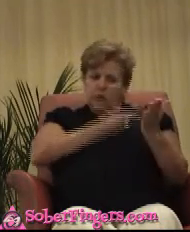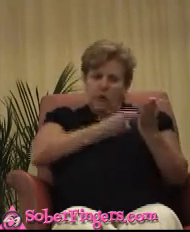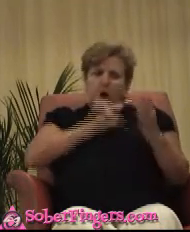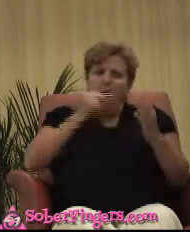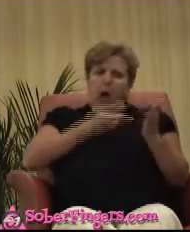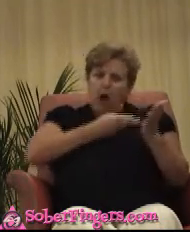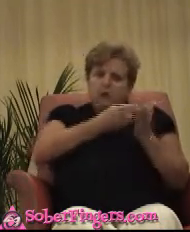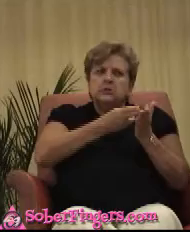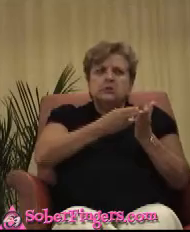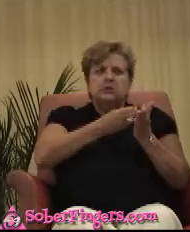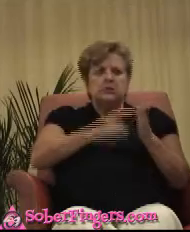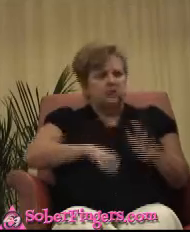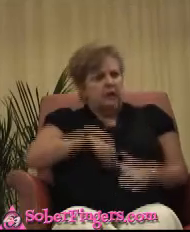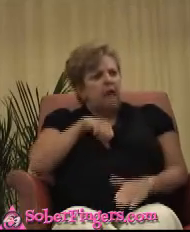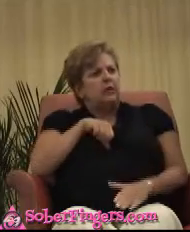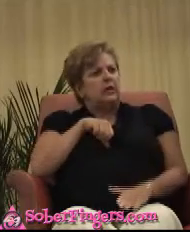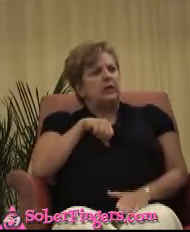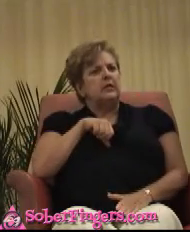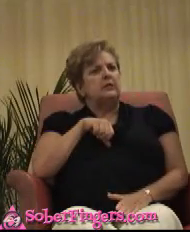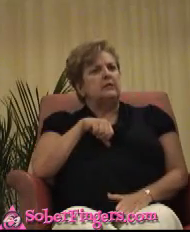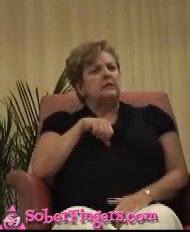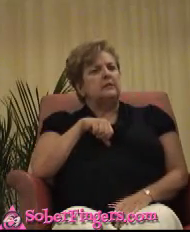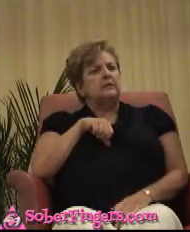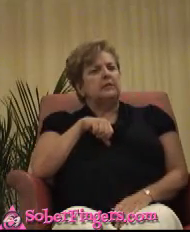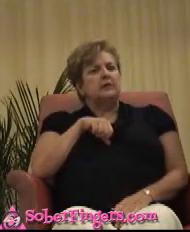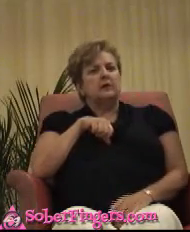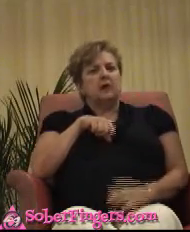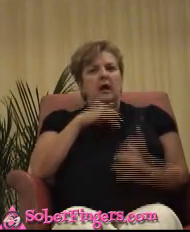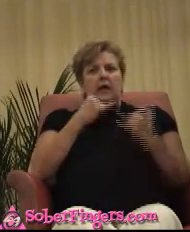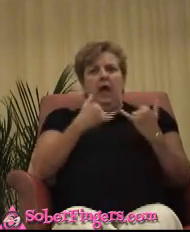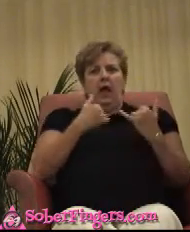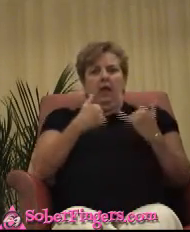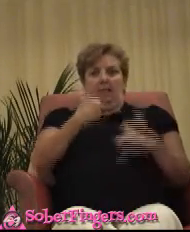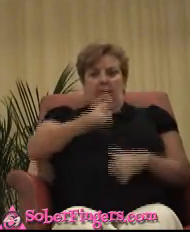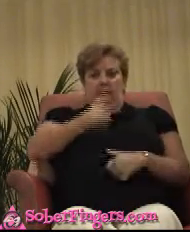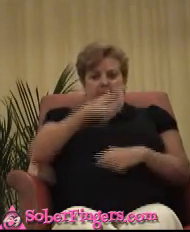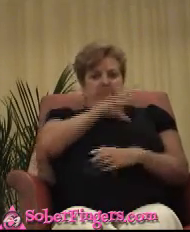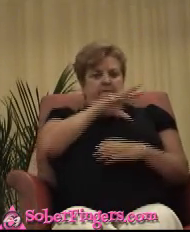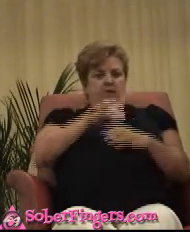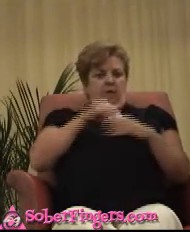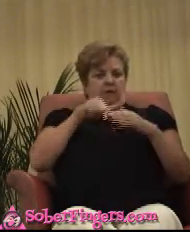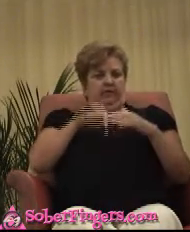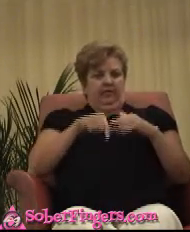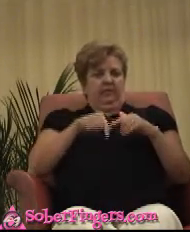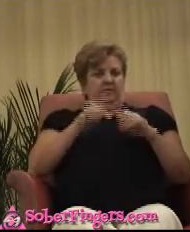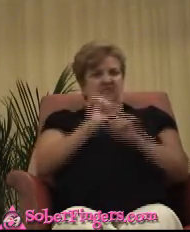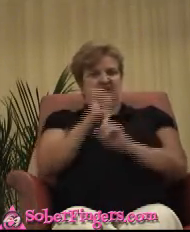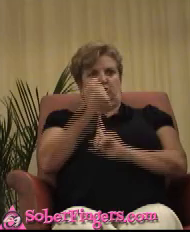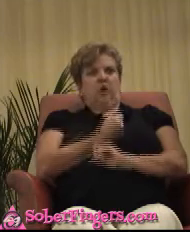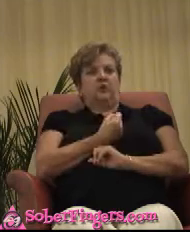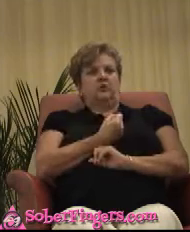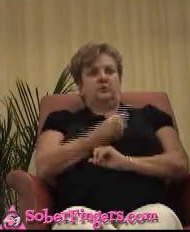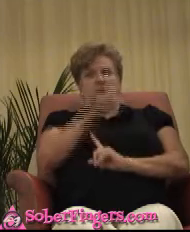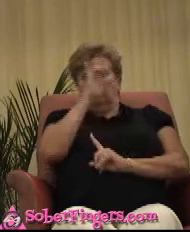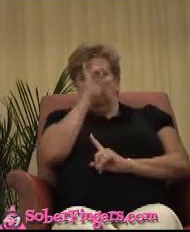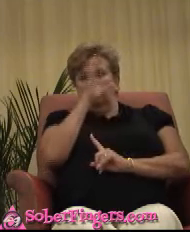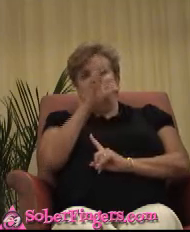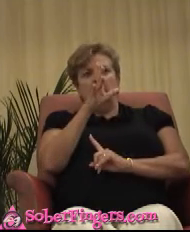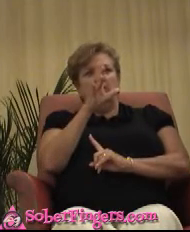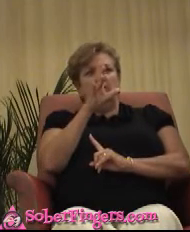And suddenly, I'm in this nightmare that is going to catapult me to the front of